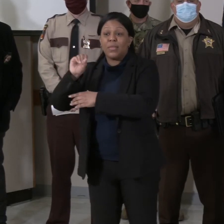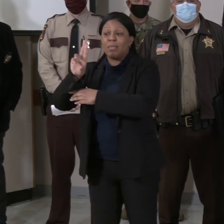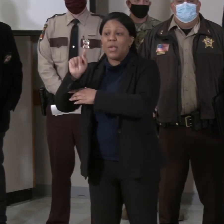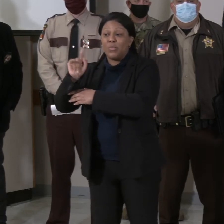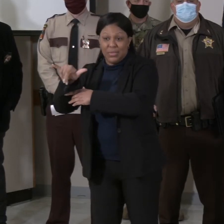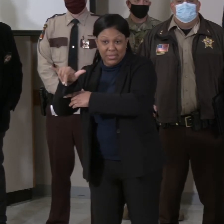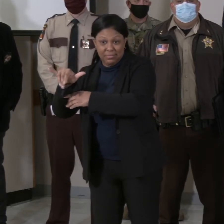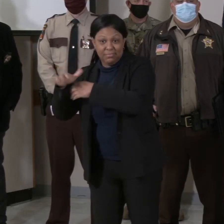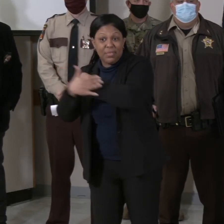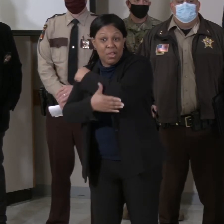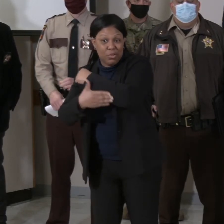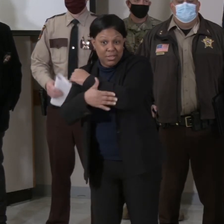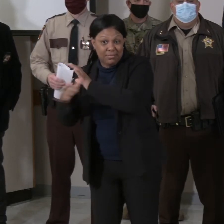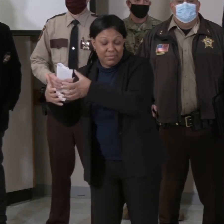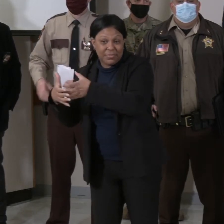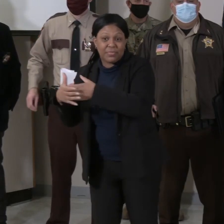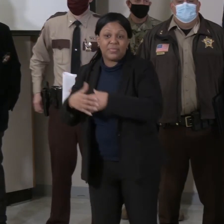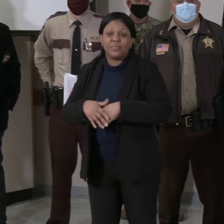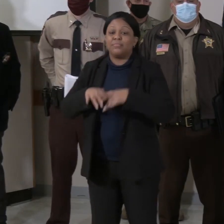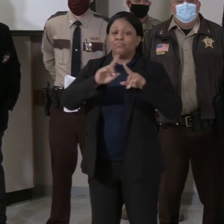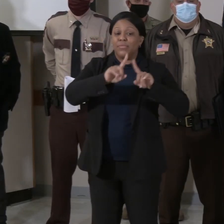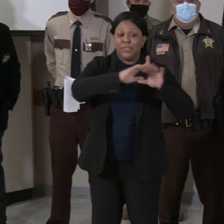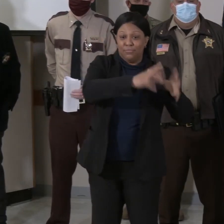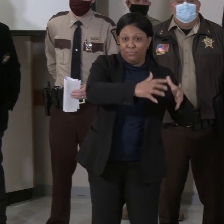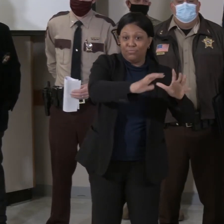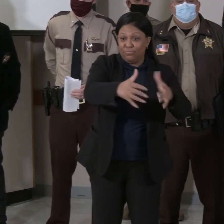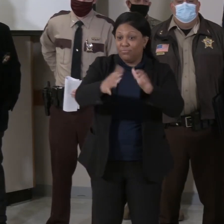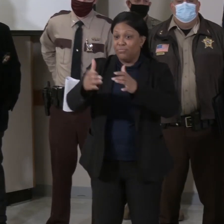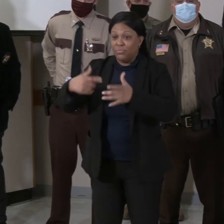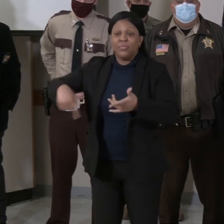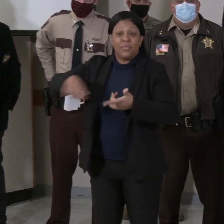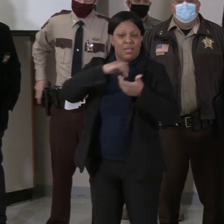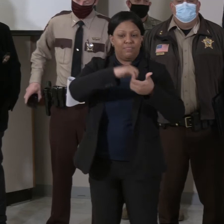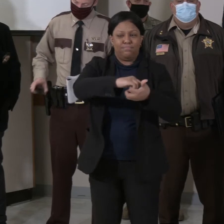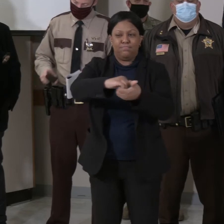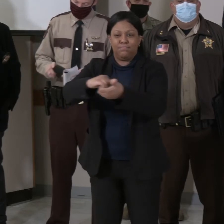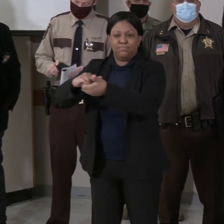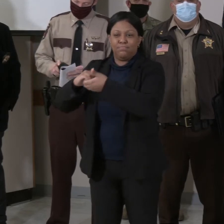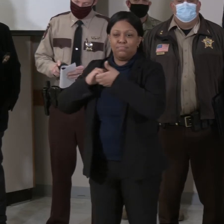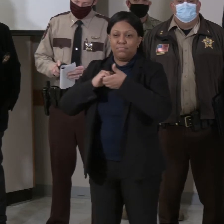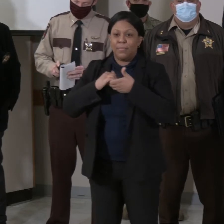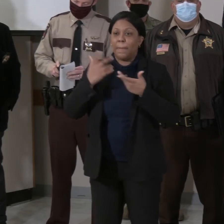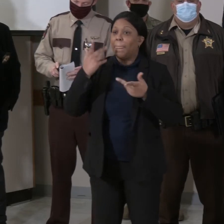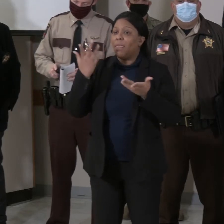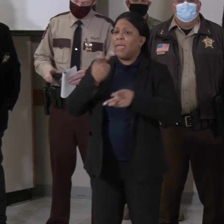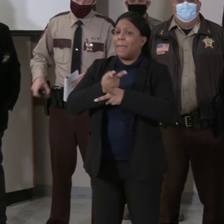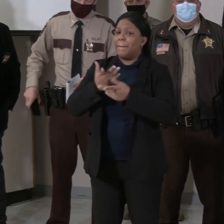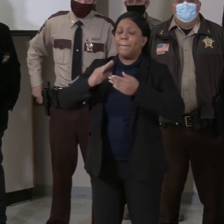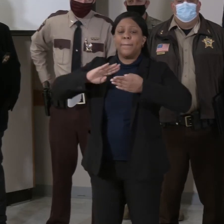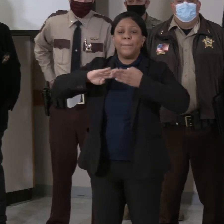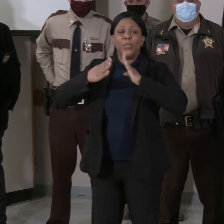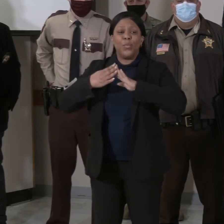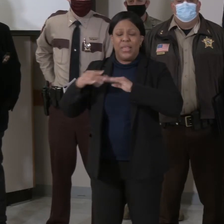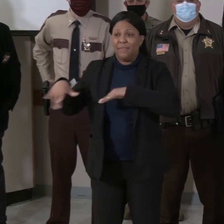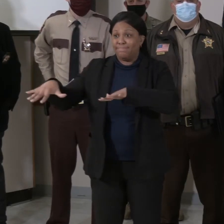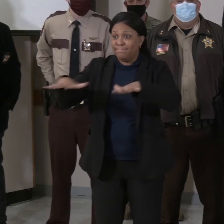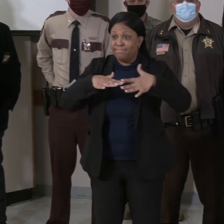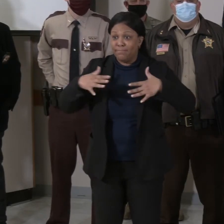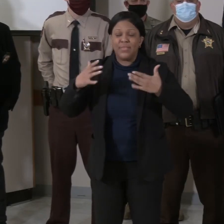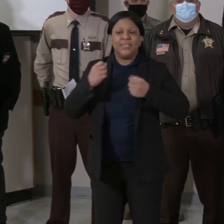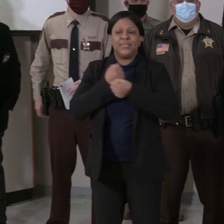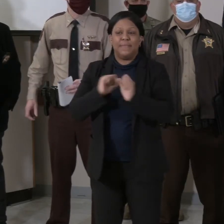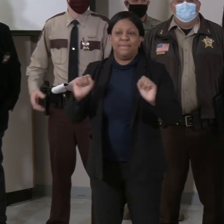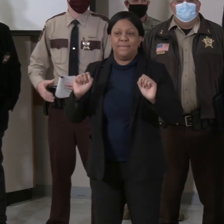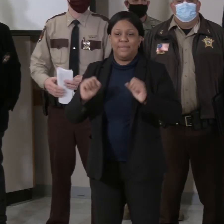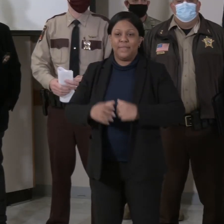together with the primary responsibility of keeping all our communities safe. And while we will focus on prevention,